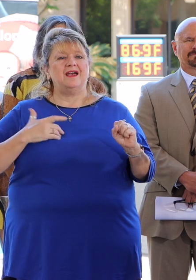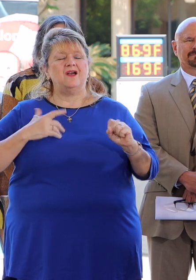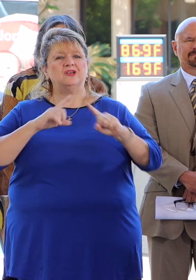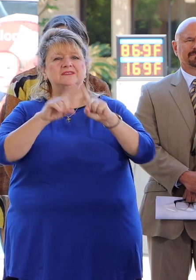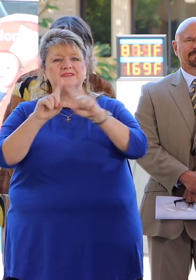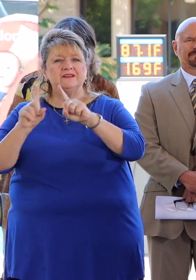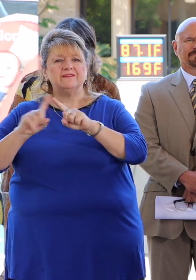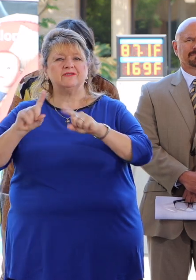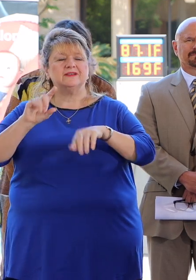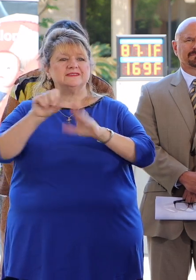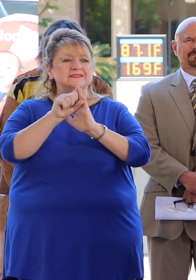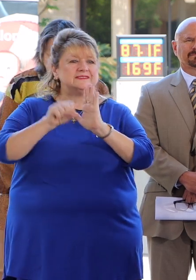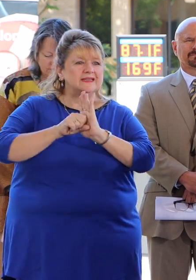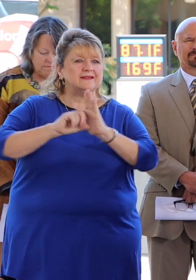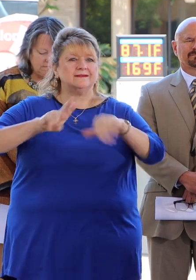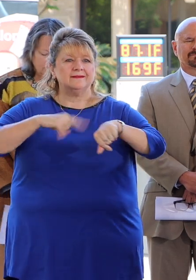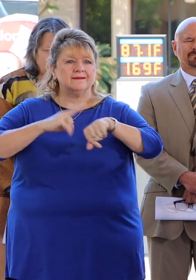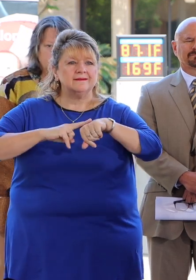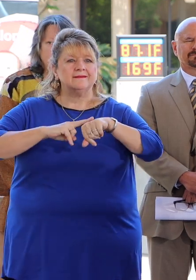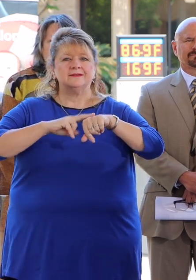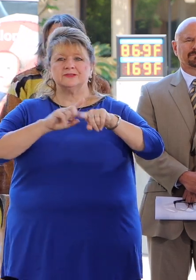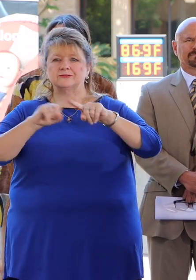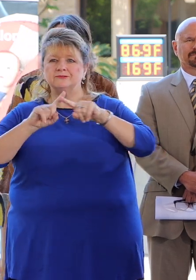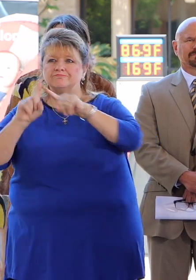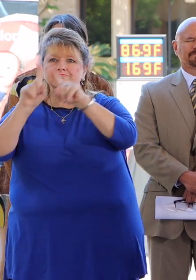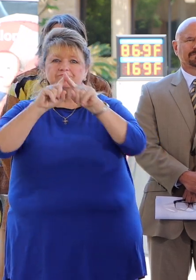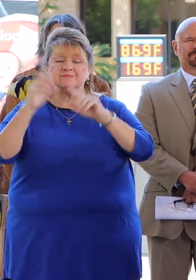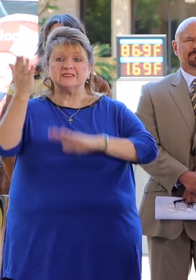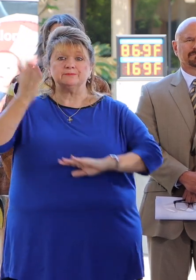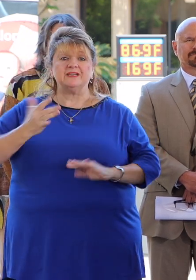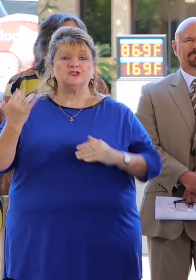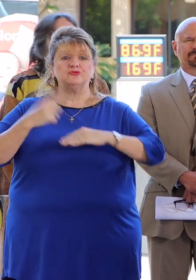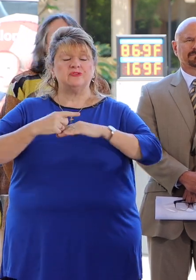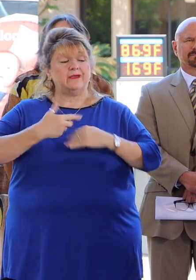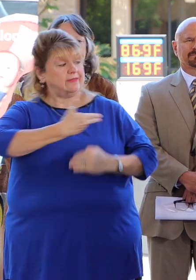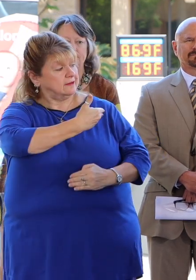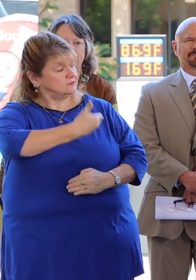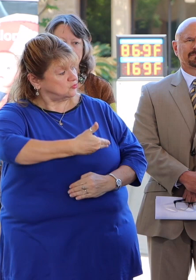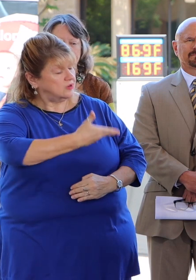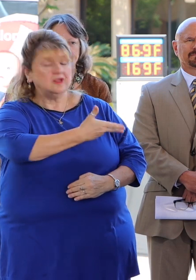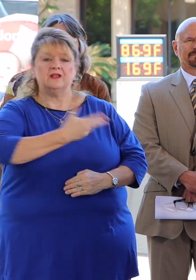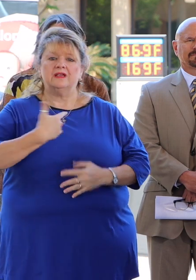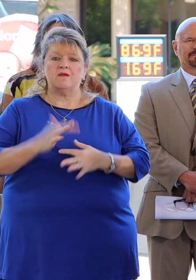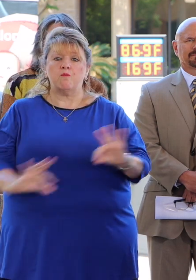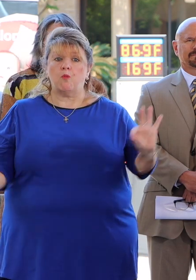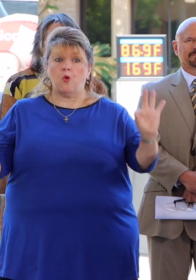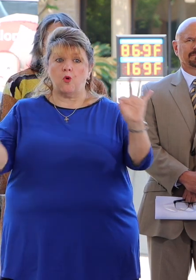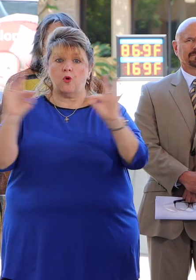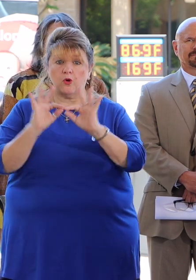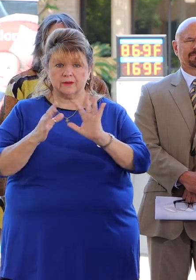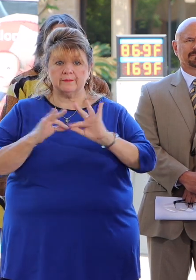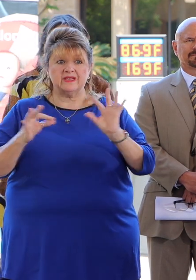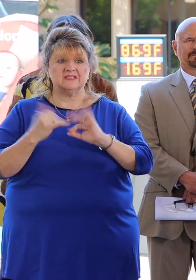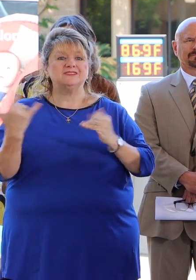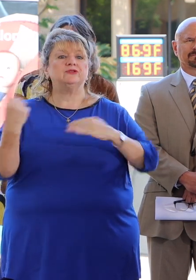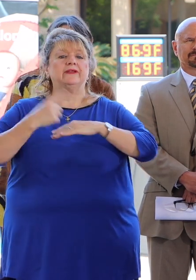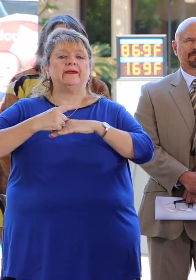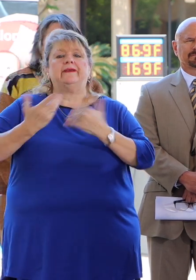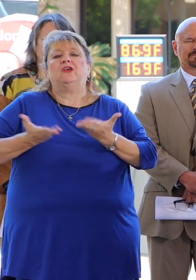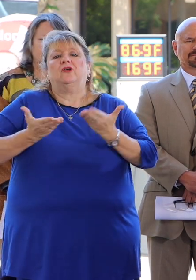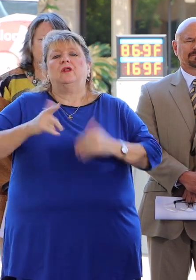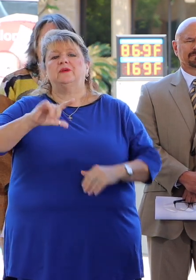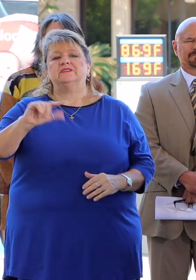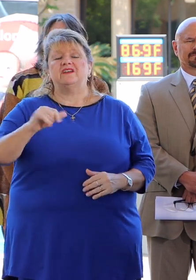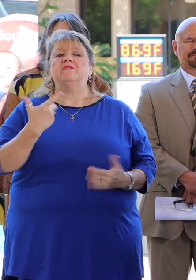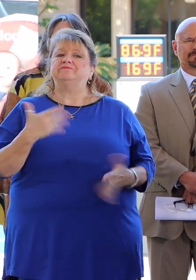state and national level speakers tells you just how important this message is, especially in Louisiana, where